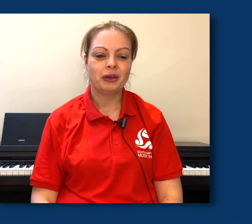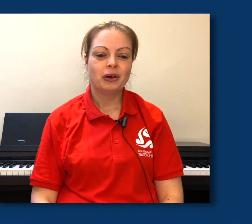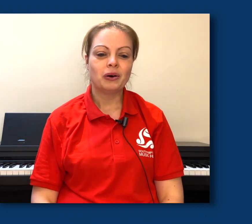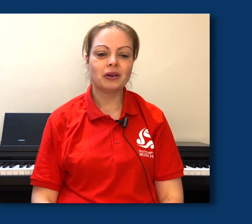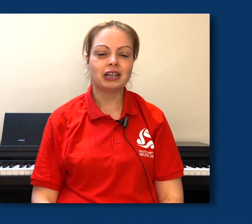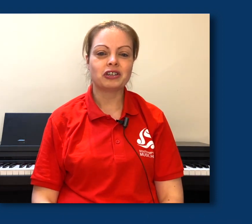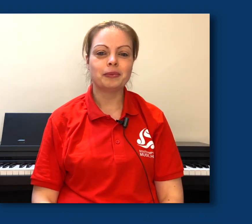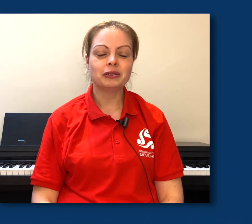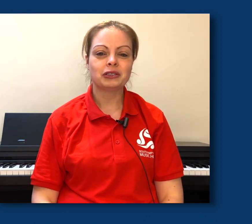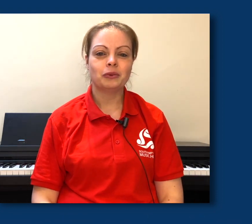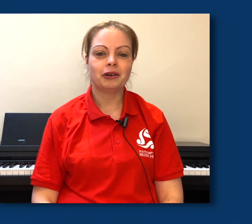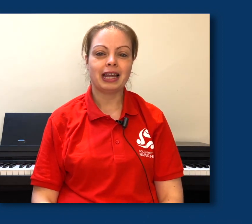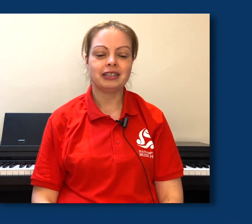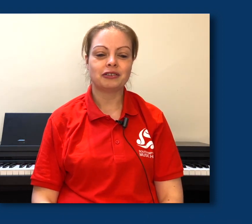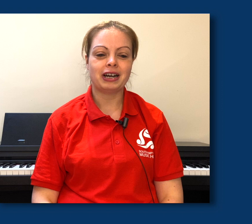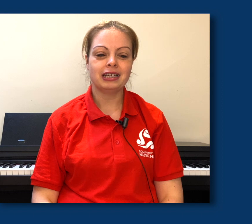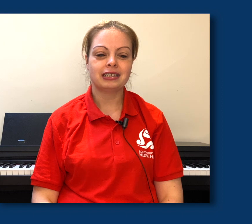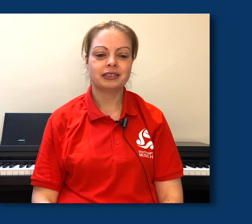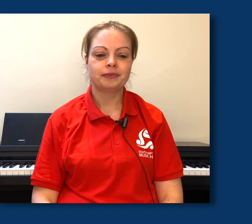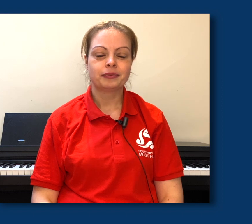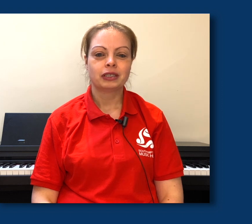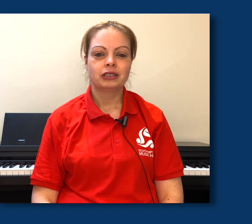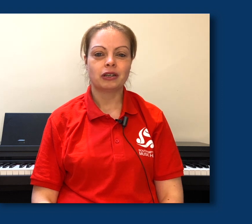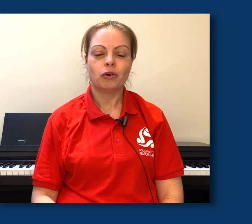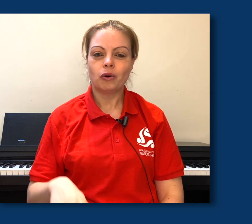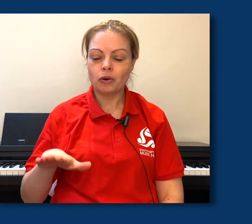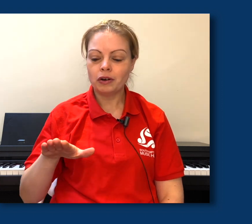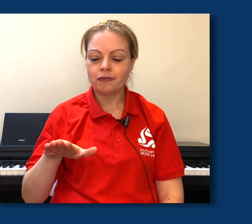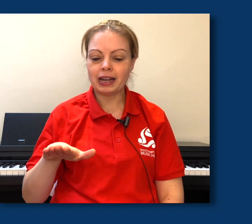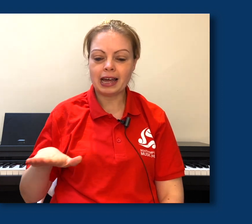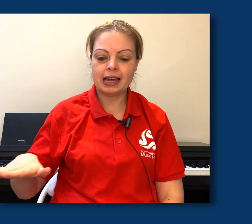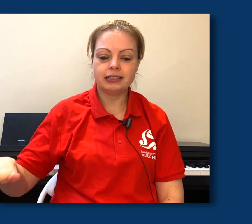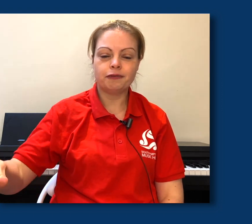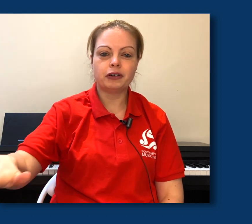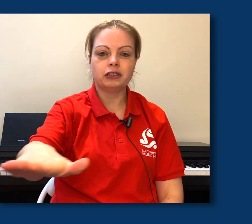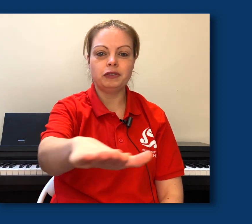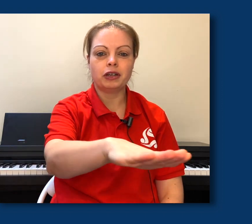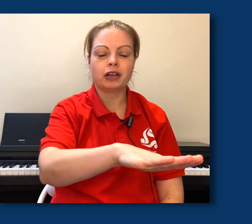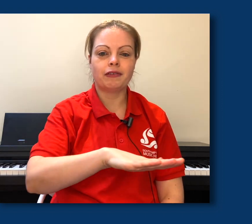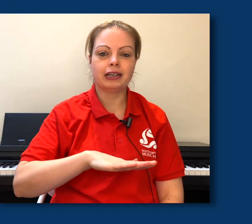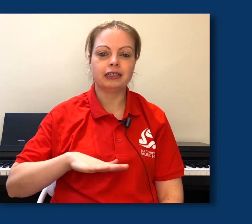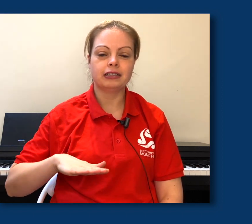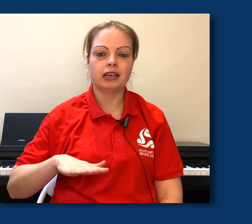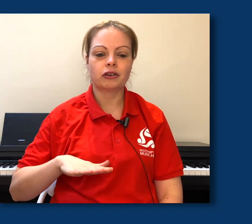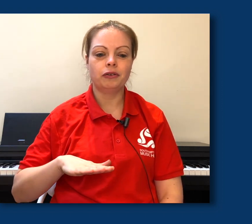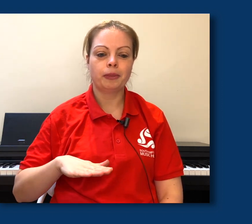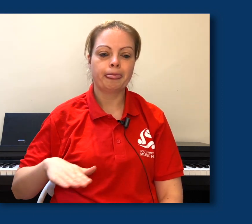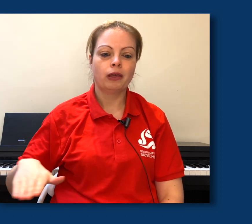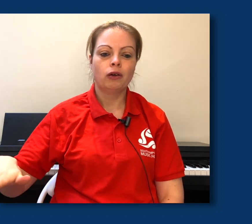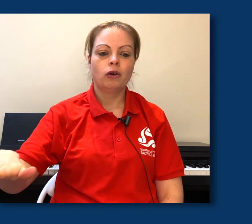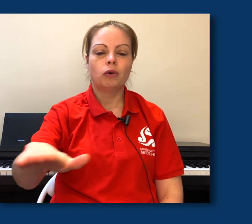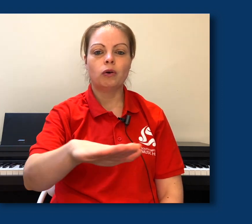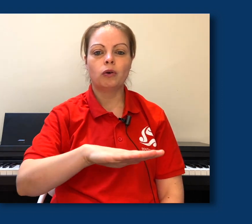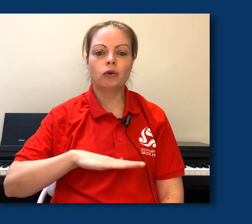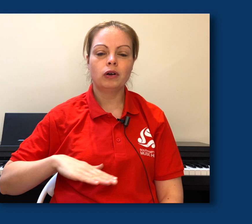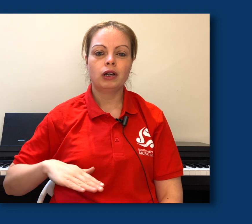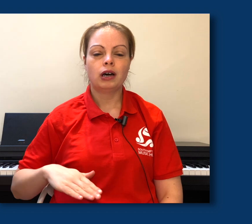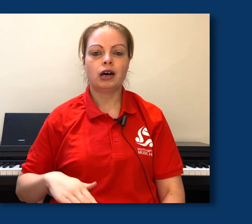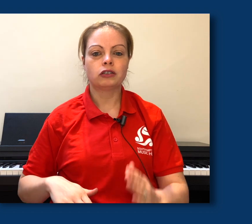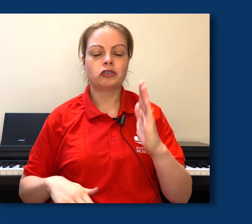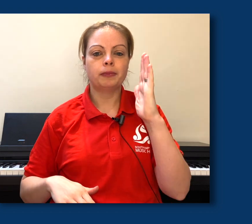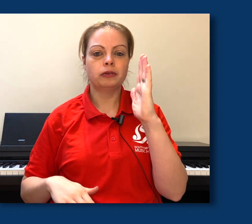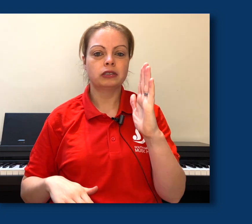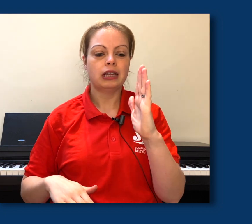line, all our troubles we'll lay to rest. So all, flat hand in front of you, going to go round in a circle.